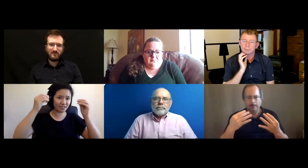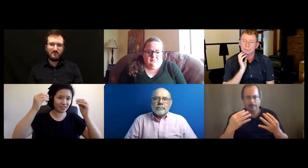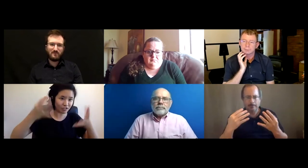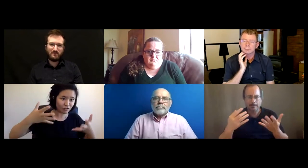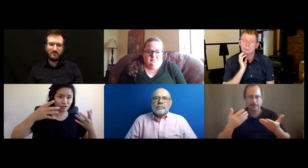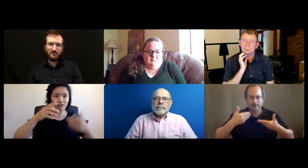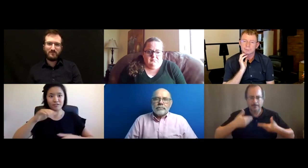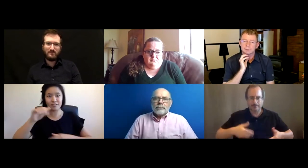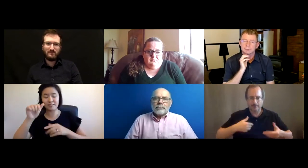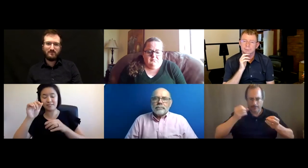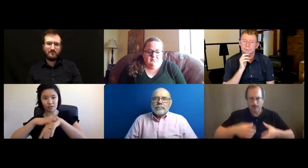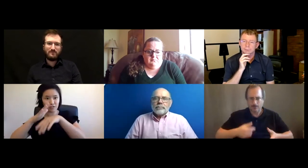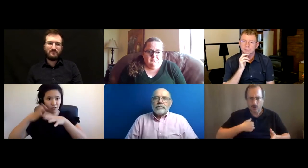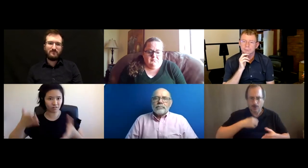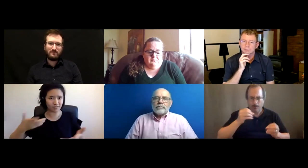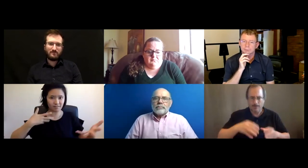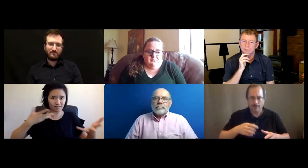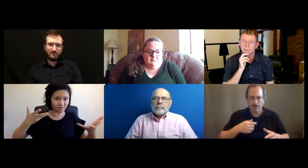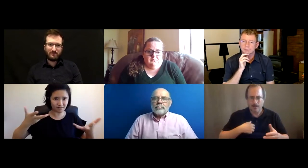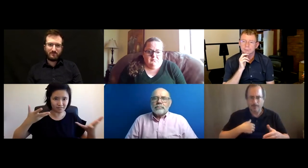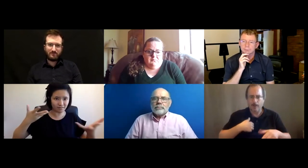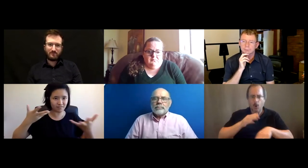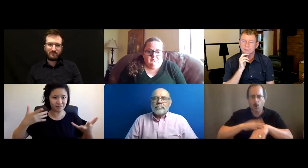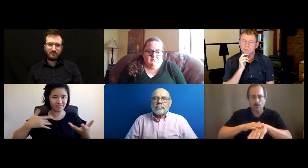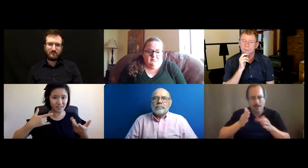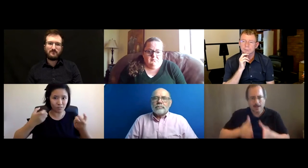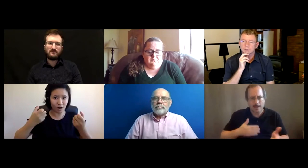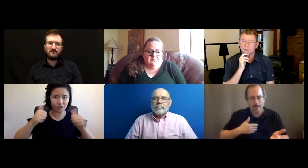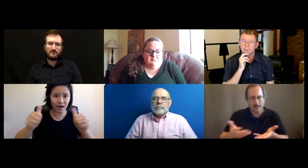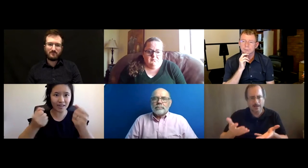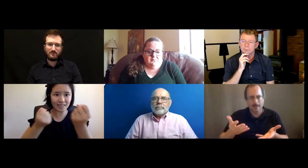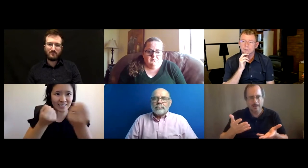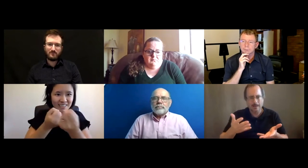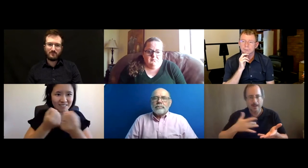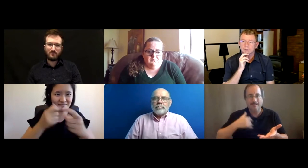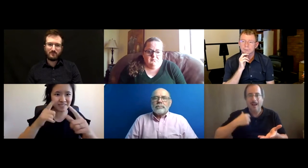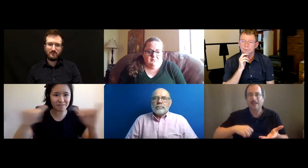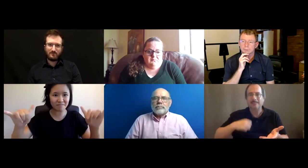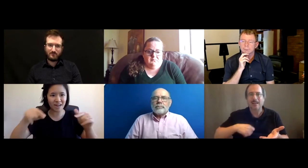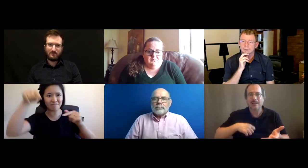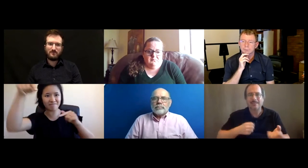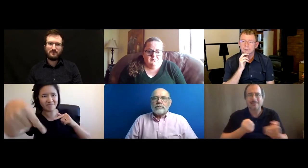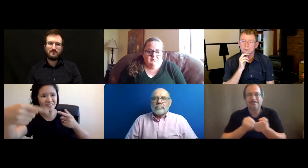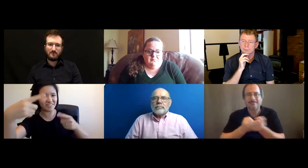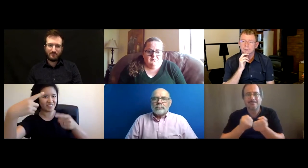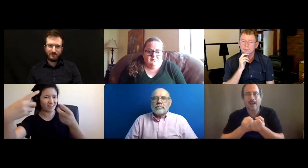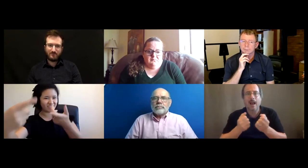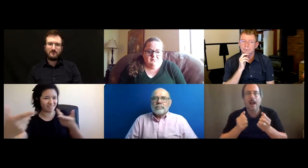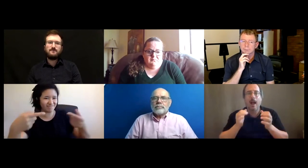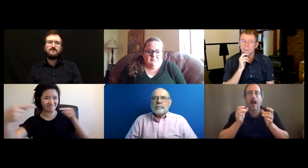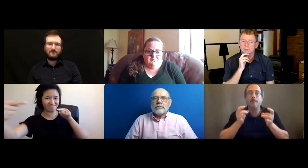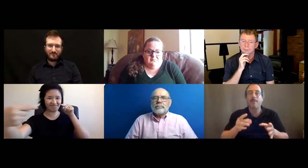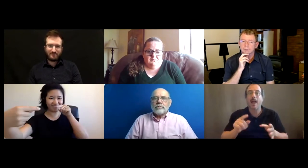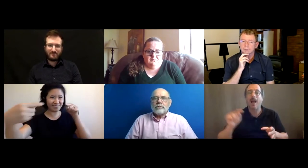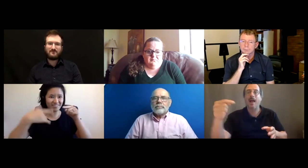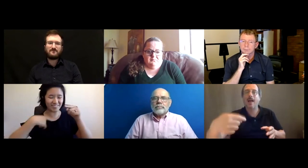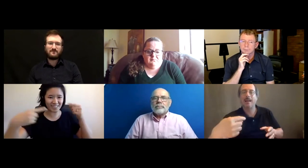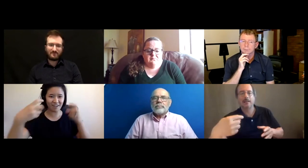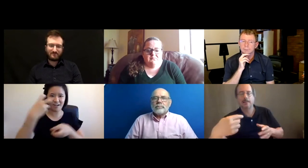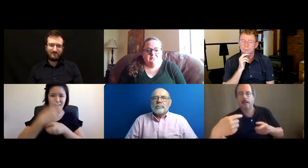gets smaller and smaller. If I'm working in a capacity as a teacher or as a consultant, I want to